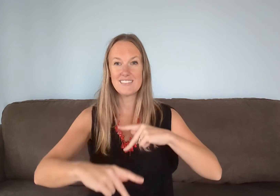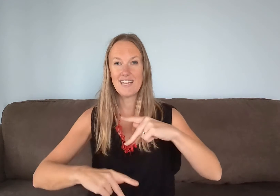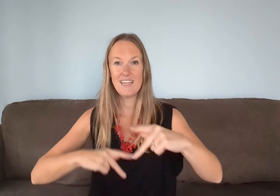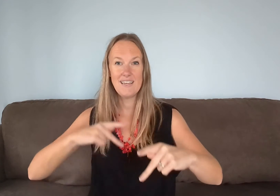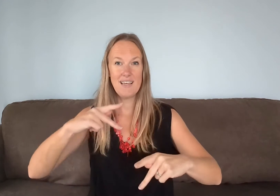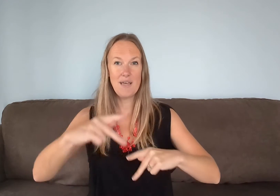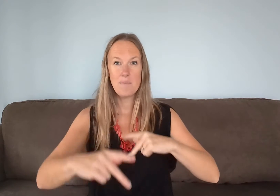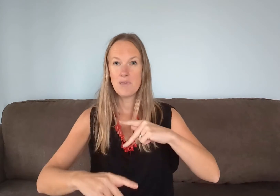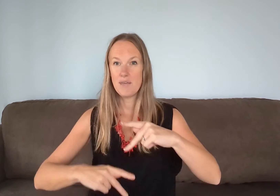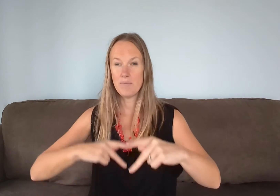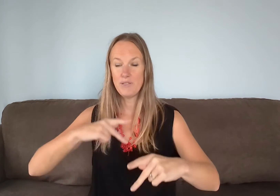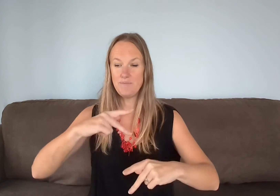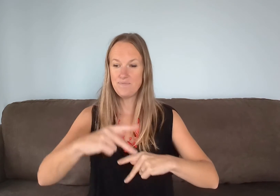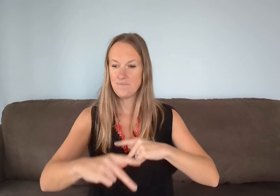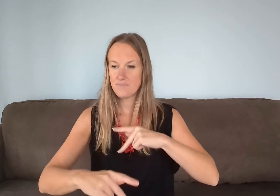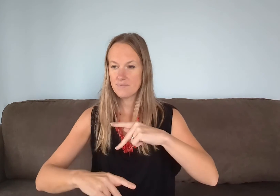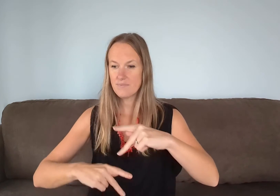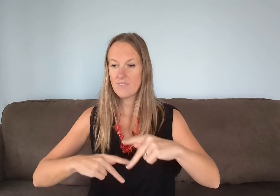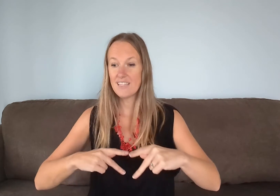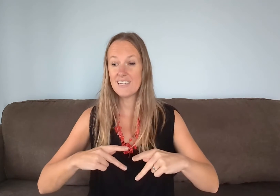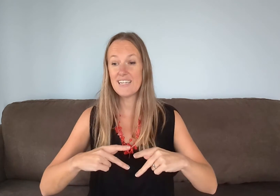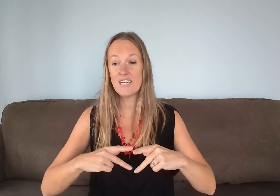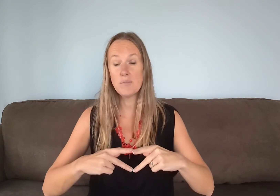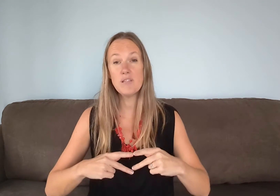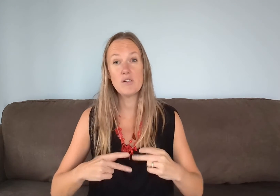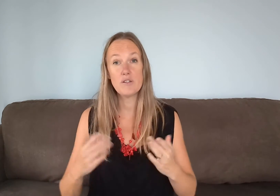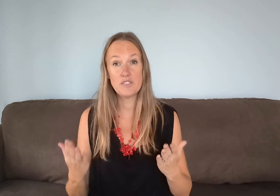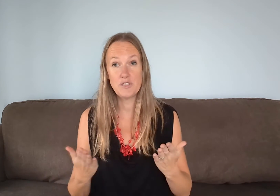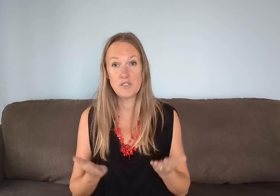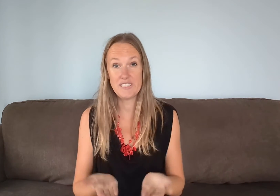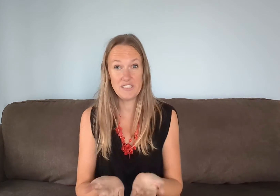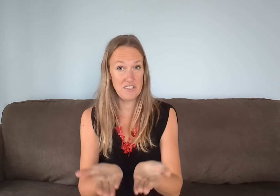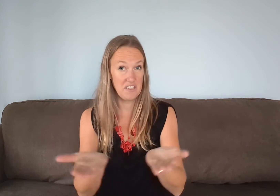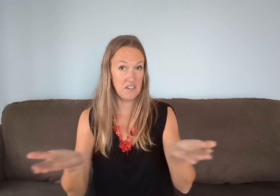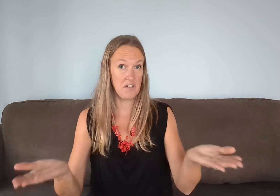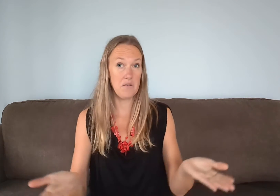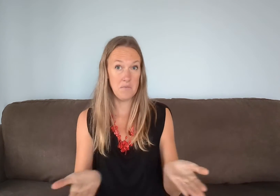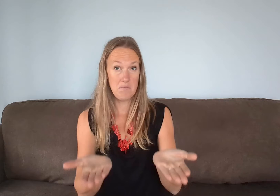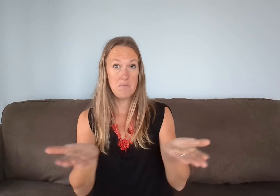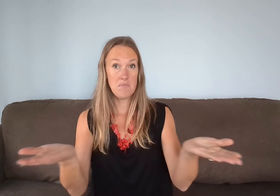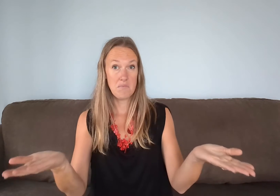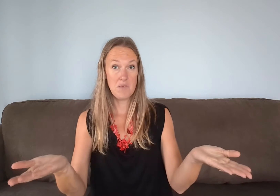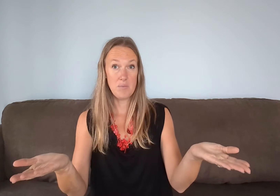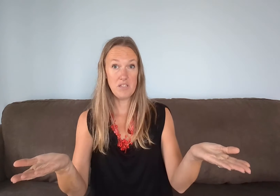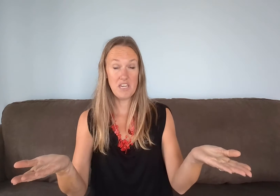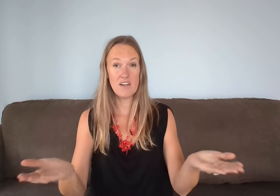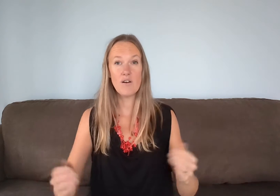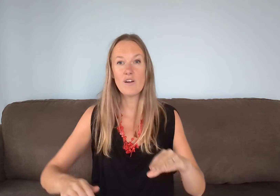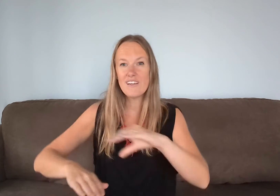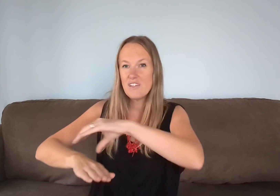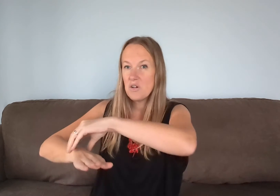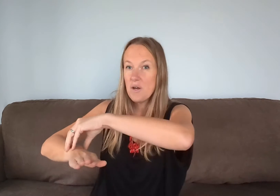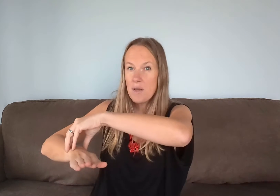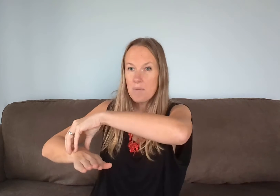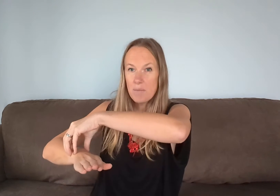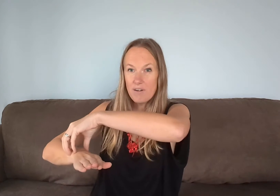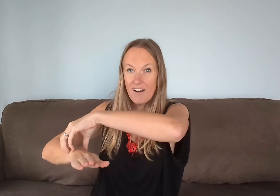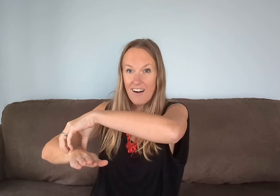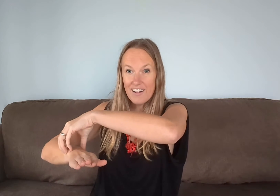okay? People. And then here below, you have two choices. You can either go people here, or you can do people on